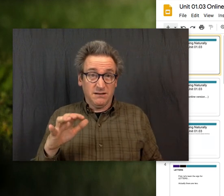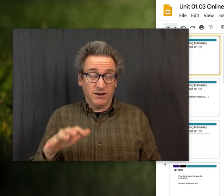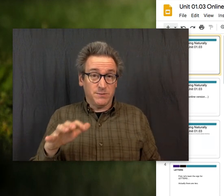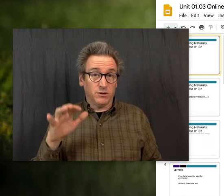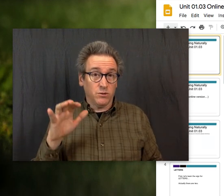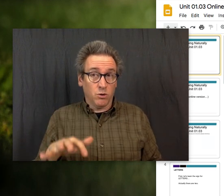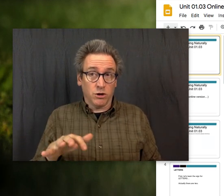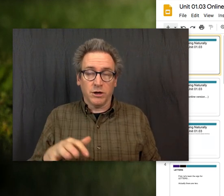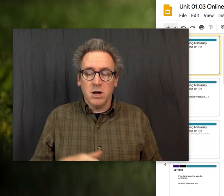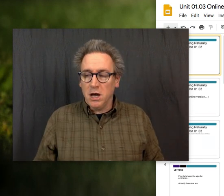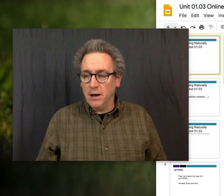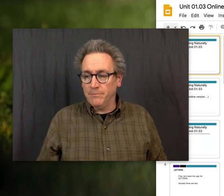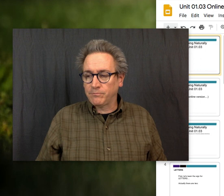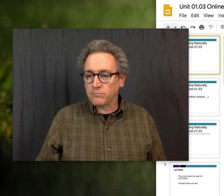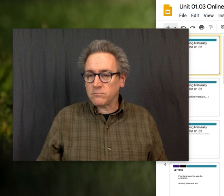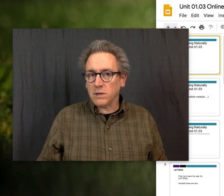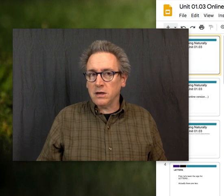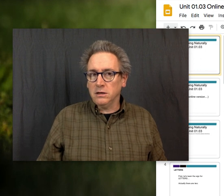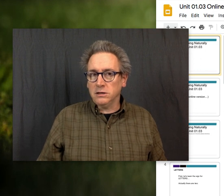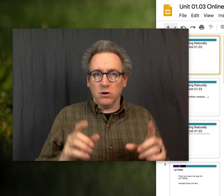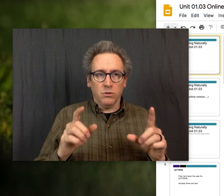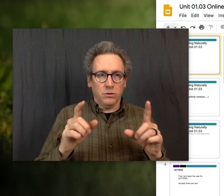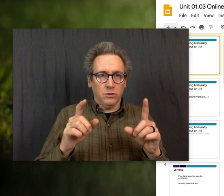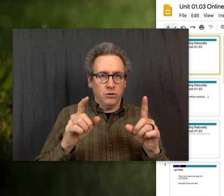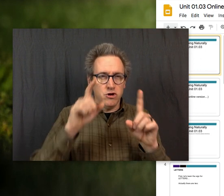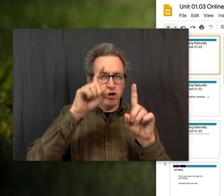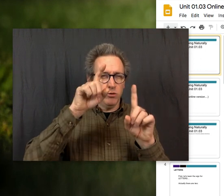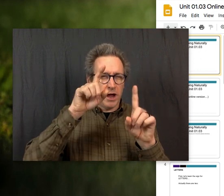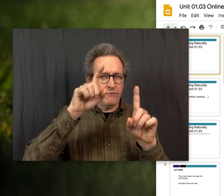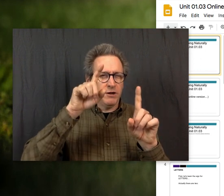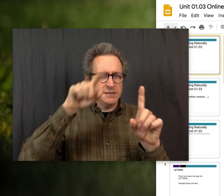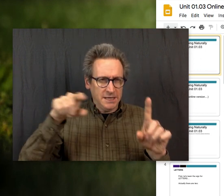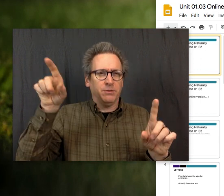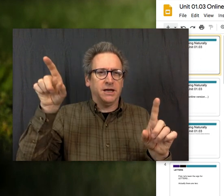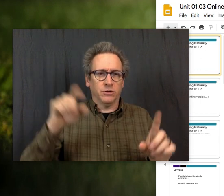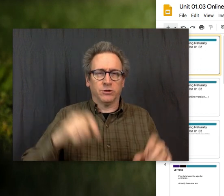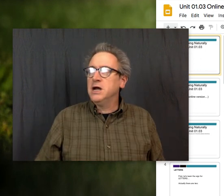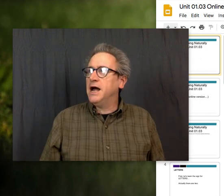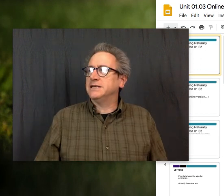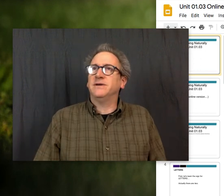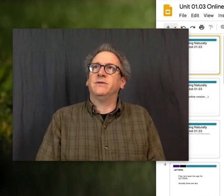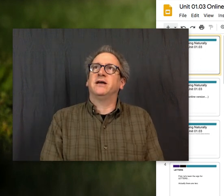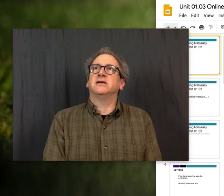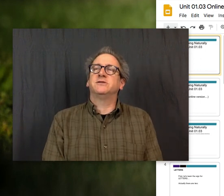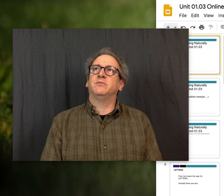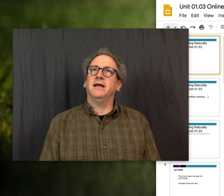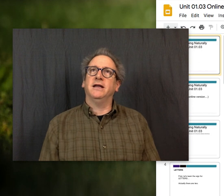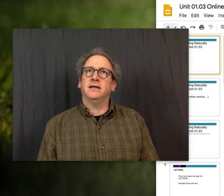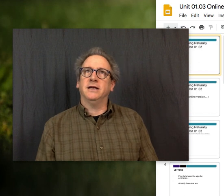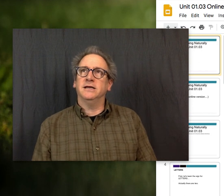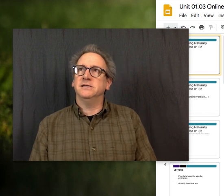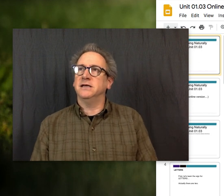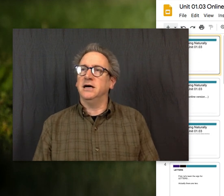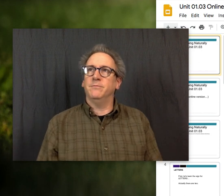fast fingerspelled word. Um, so you kind of see the placeholder. I guess the best way I could explain